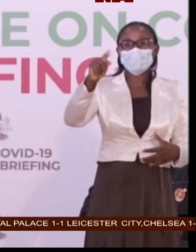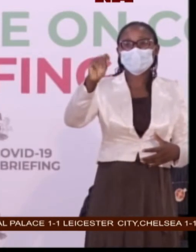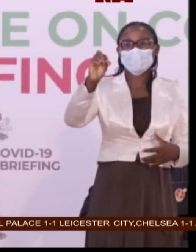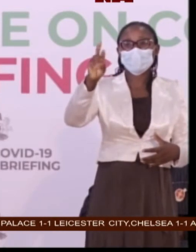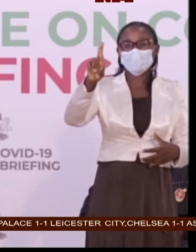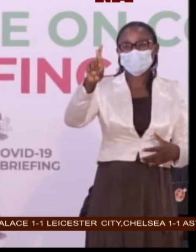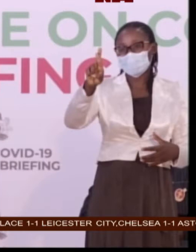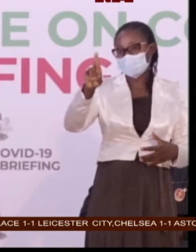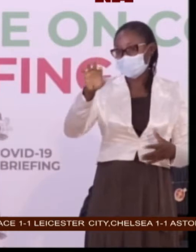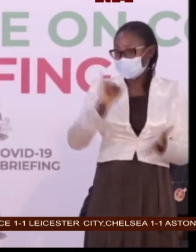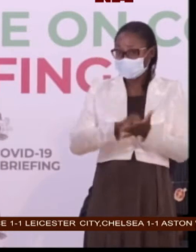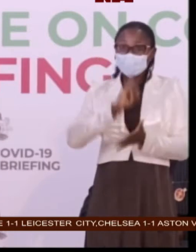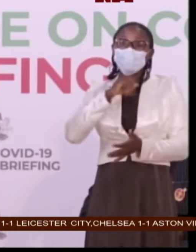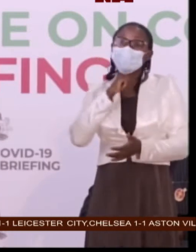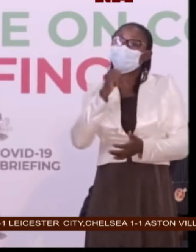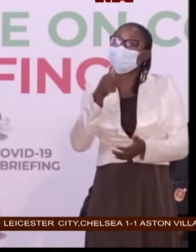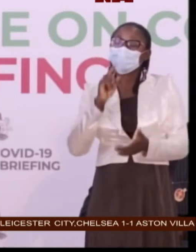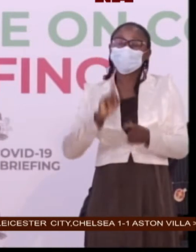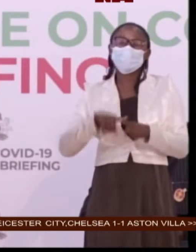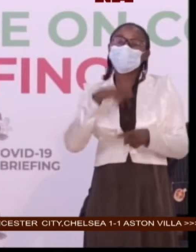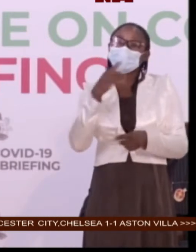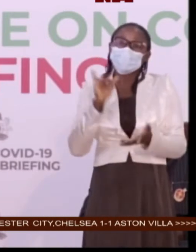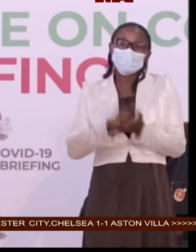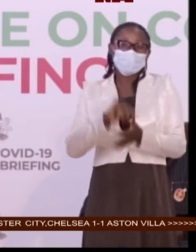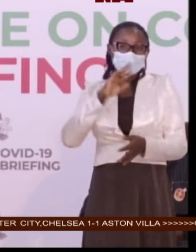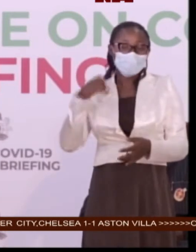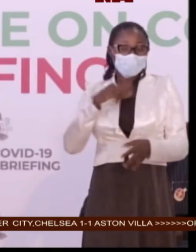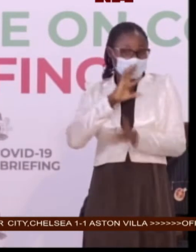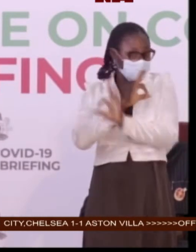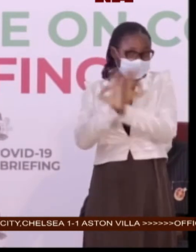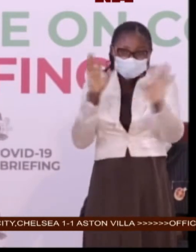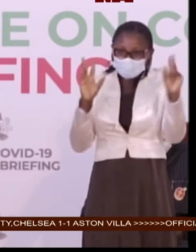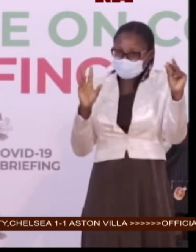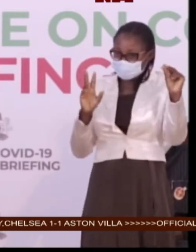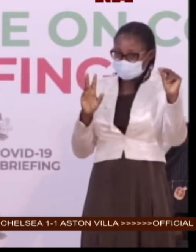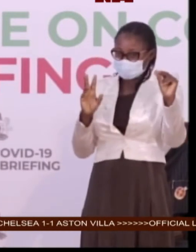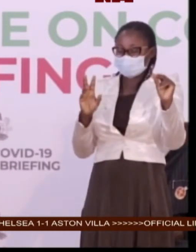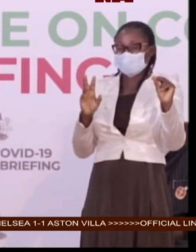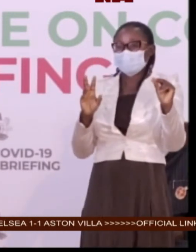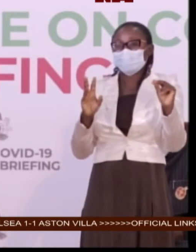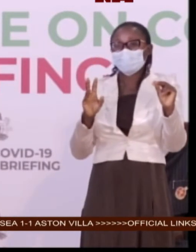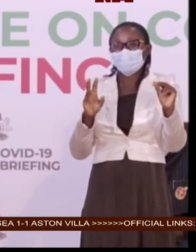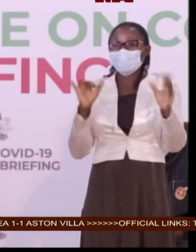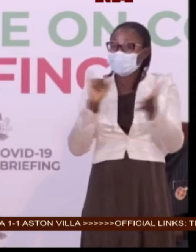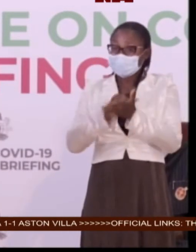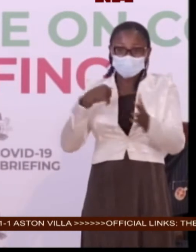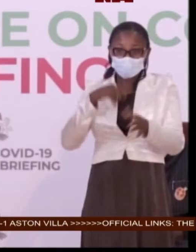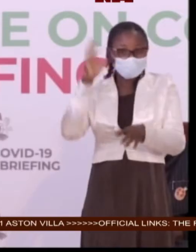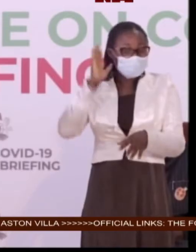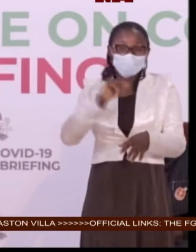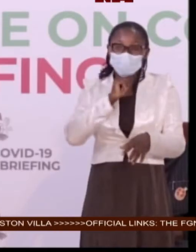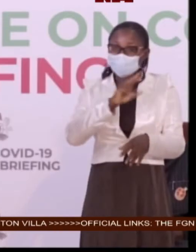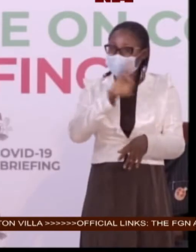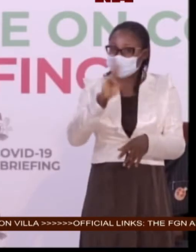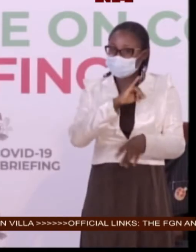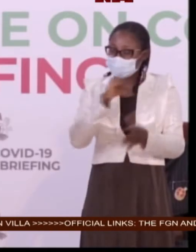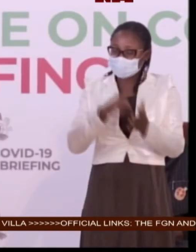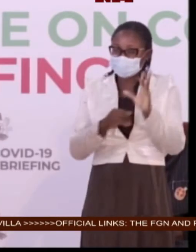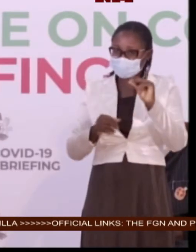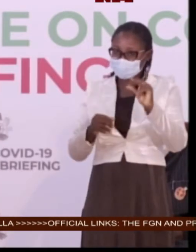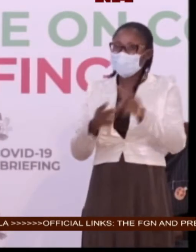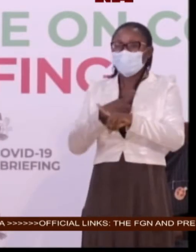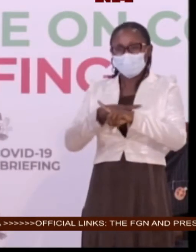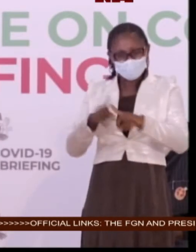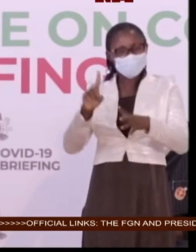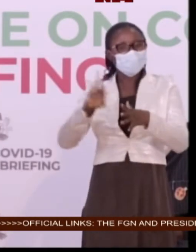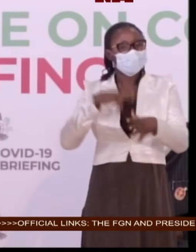That is not to say that we are indicated we will not use ventilators, but